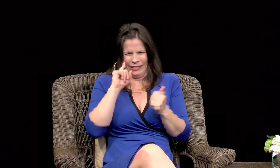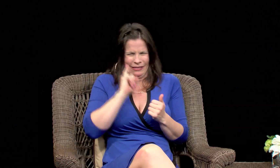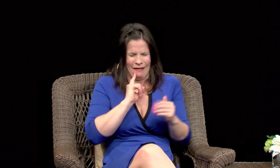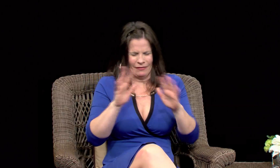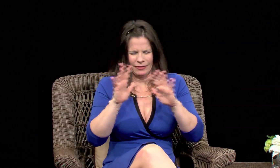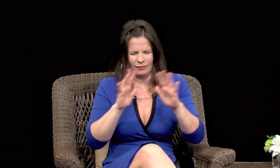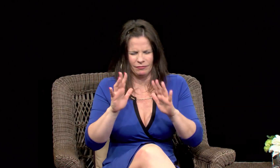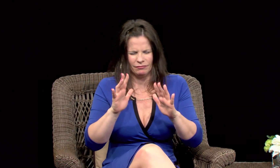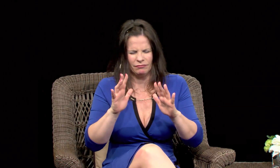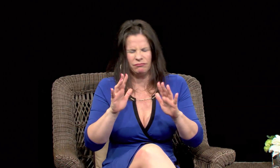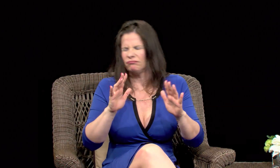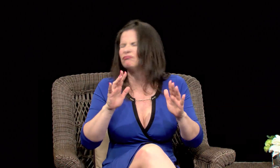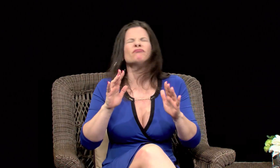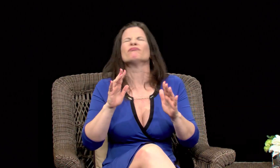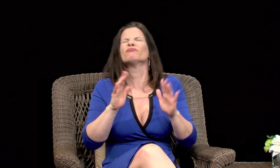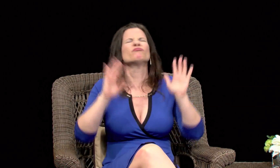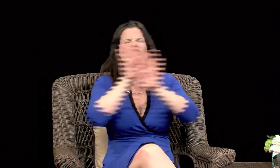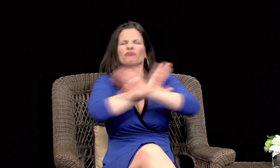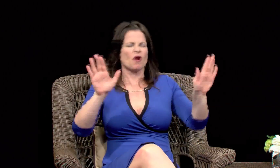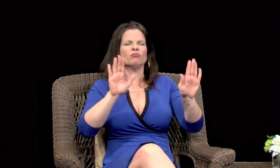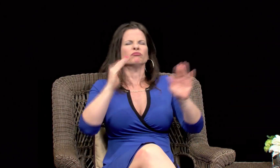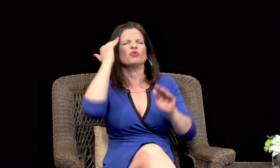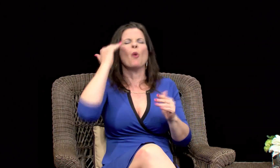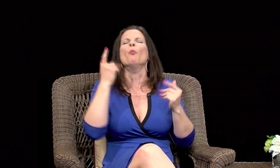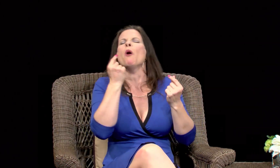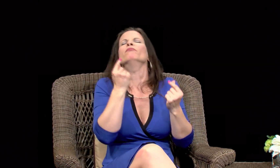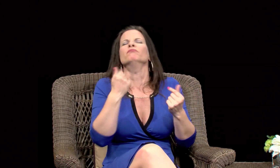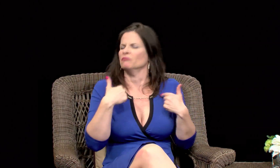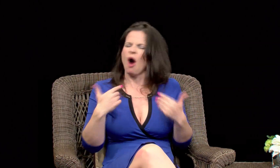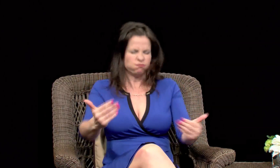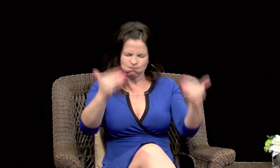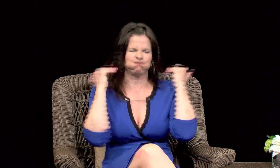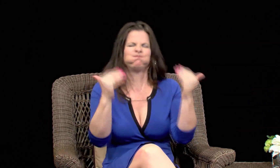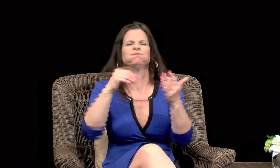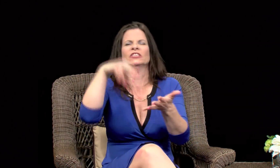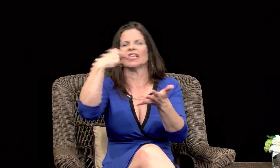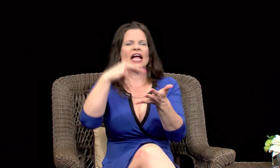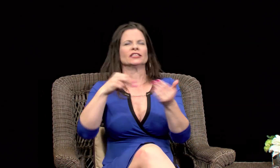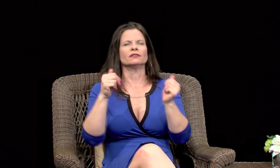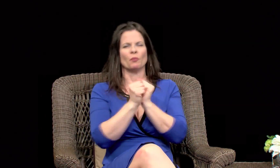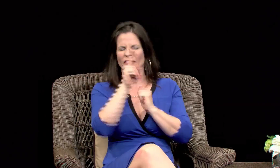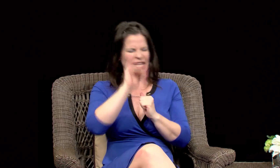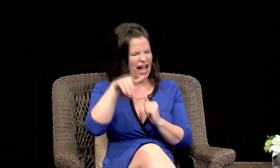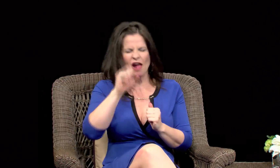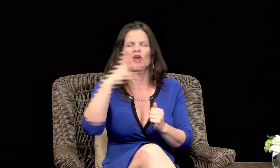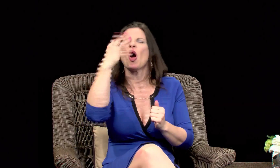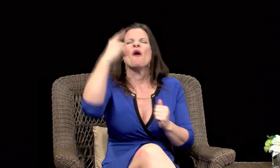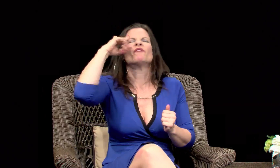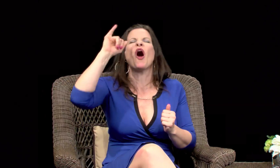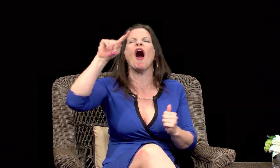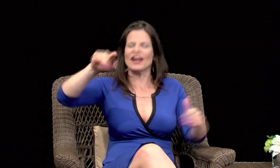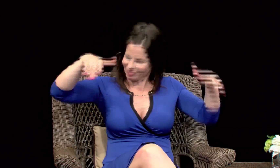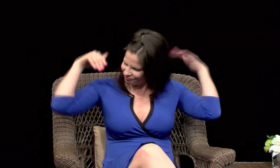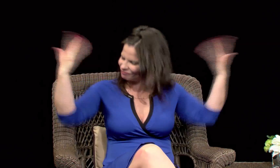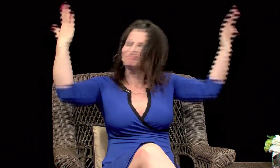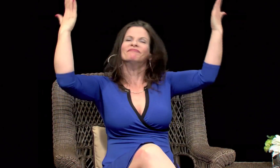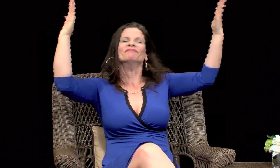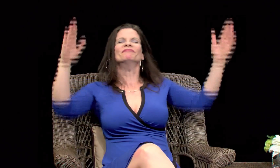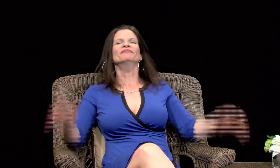him? She wasn't sure about deafness, and she decided to go ahead anyway to dance with Nyle, and she decided to go